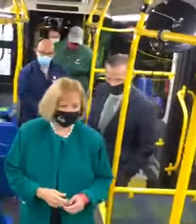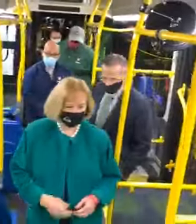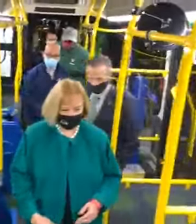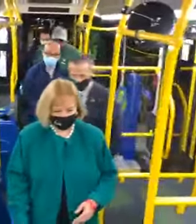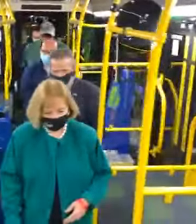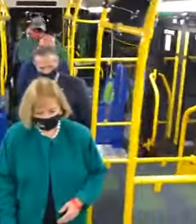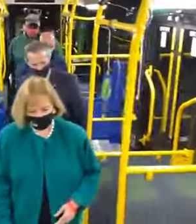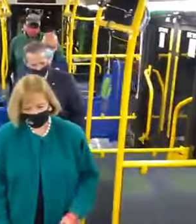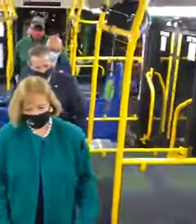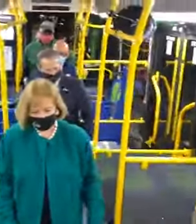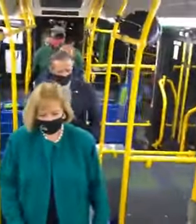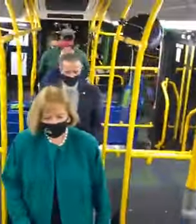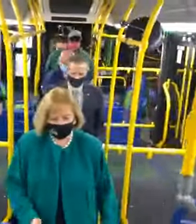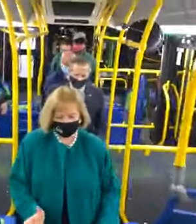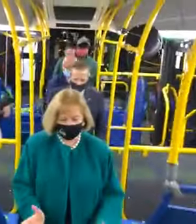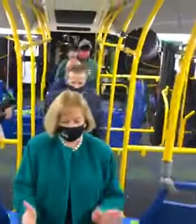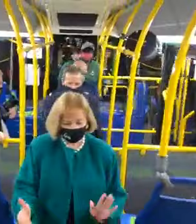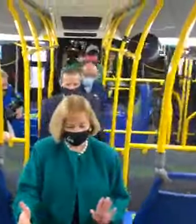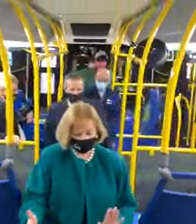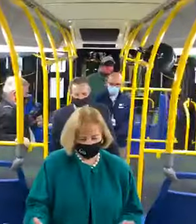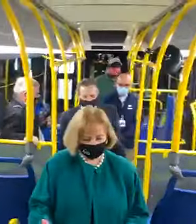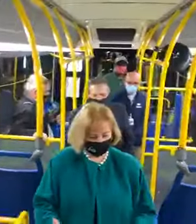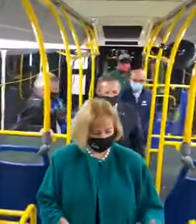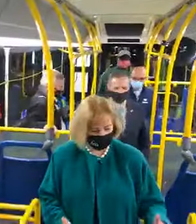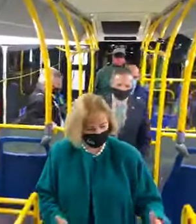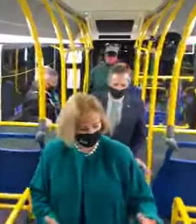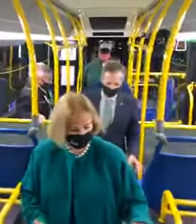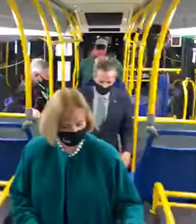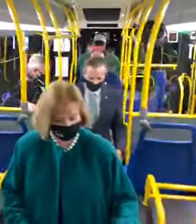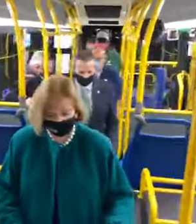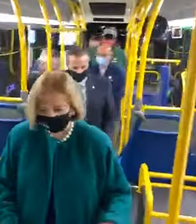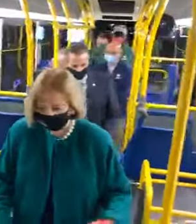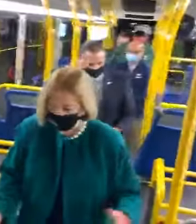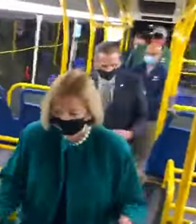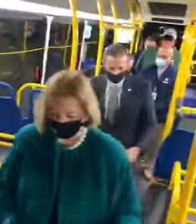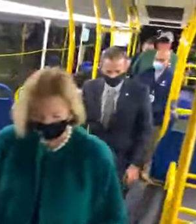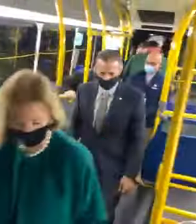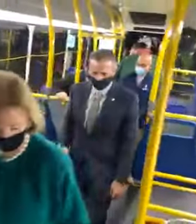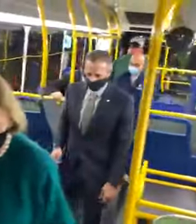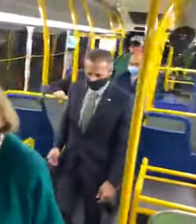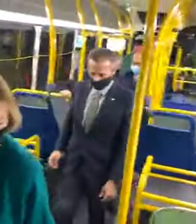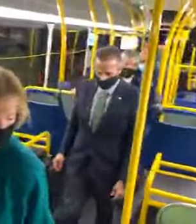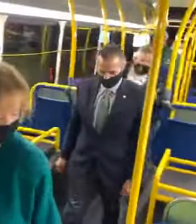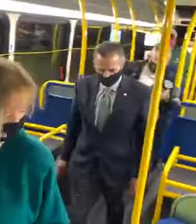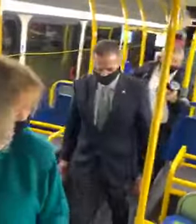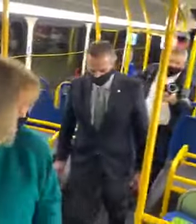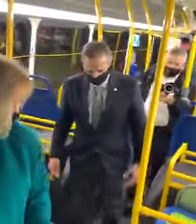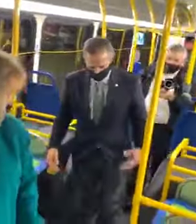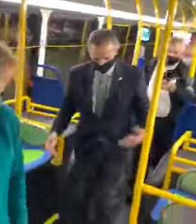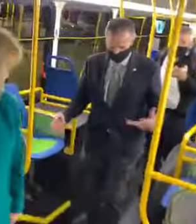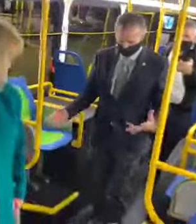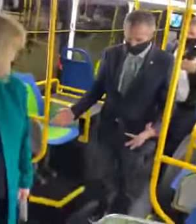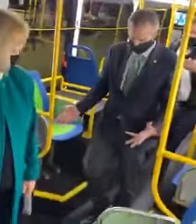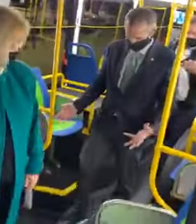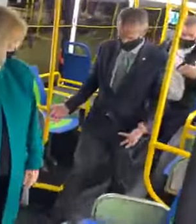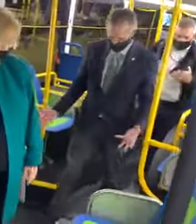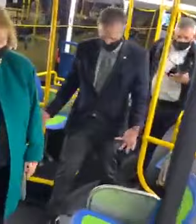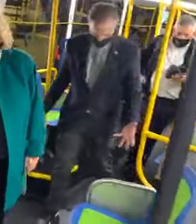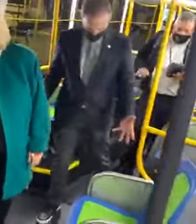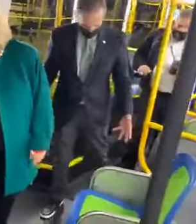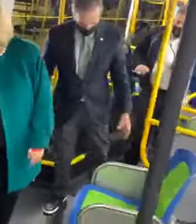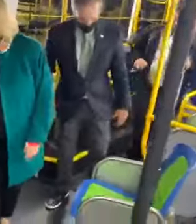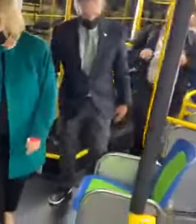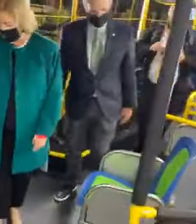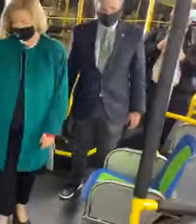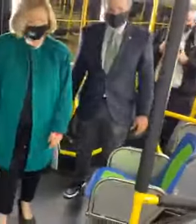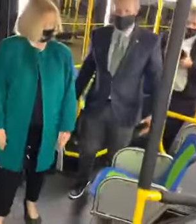all the way in the Oh, this is where it has to turn. Yeah. Oh, Doors you can closing. sit here too. That's right. So this is the the articulation.